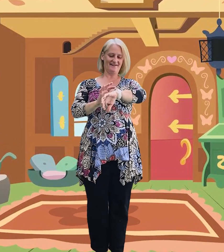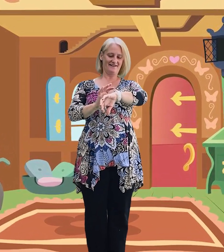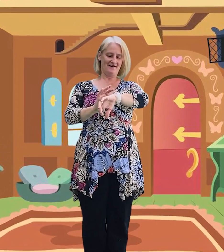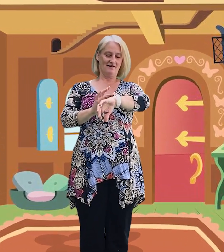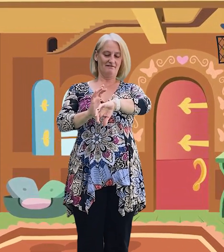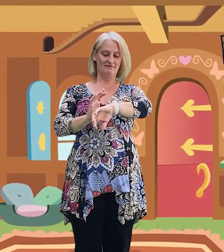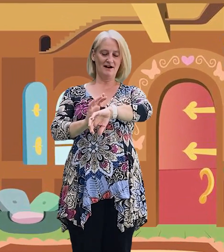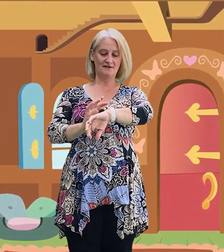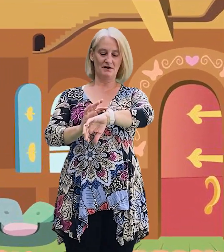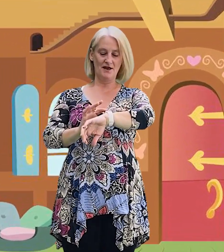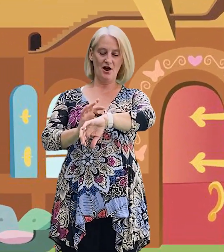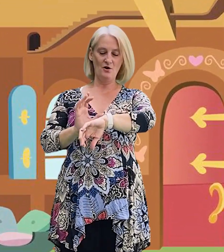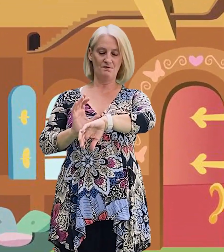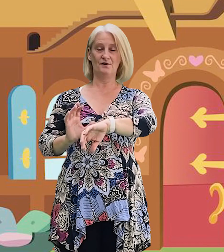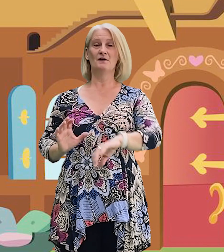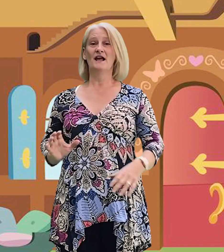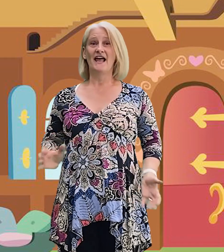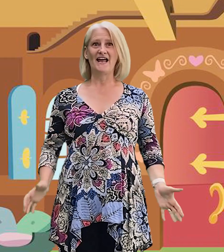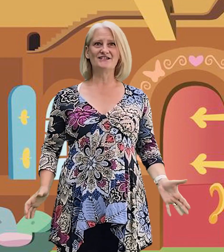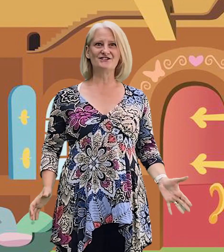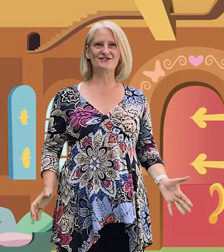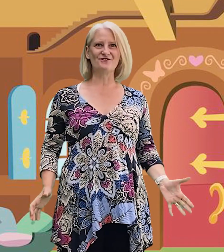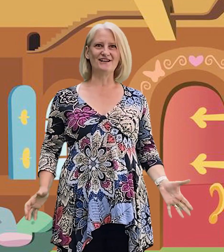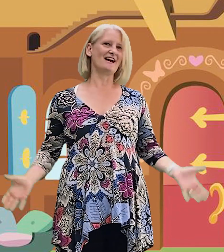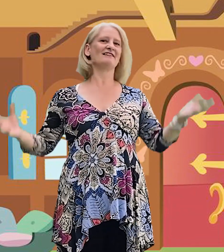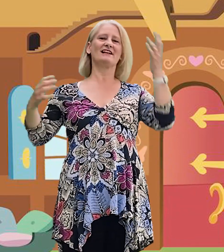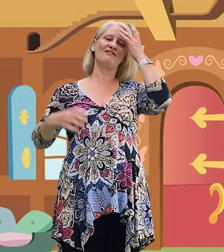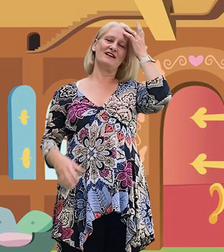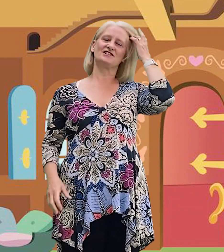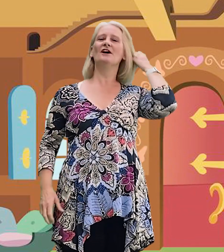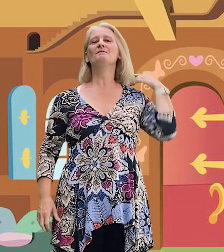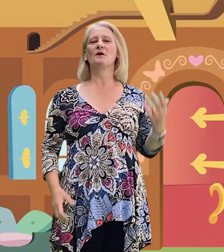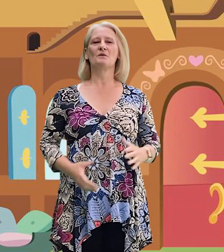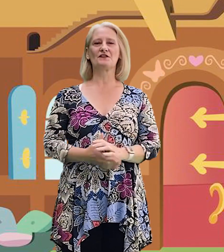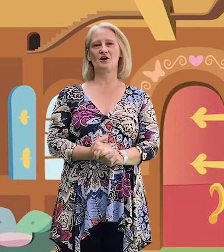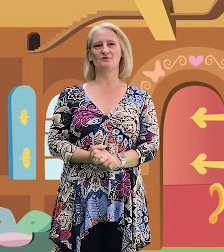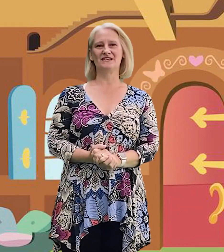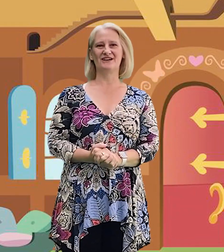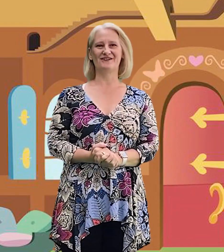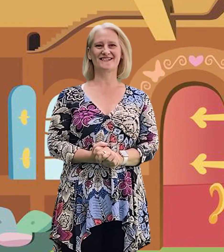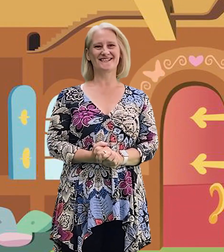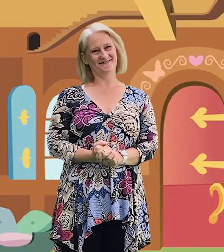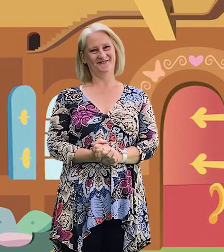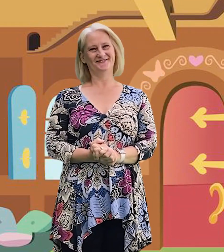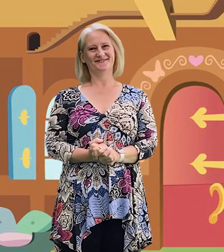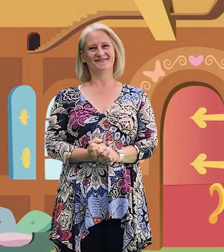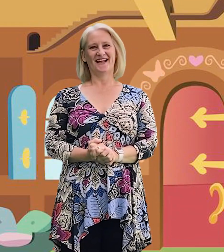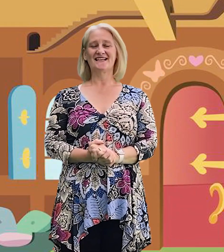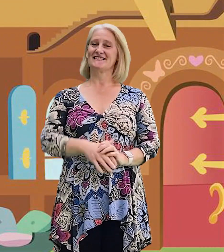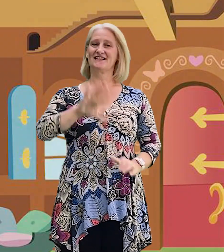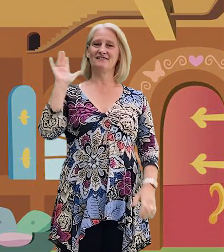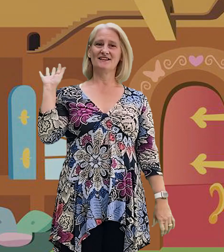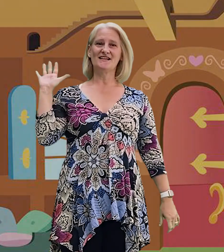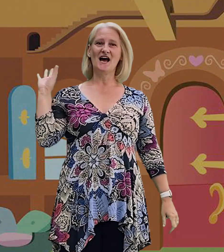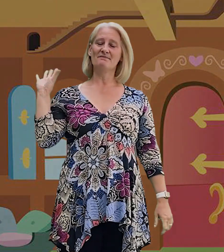Oh, right. Well, I hope you enjoyed our little adventure with Goldilocks. See you another time.